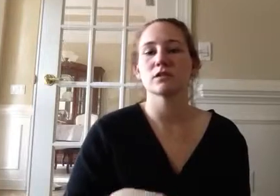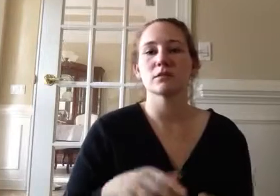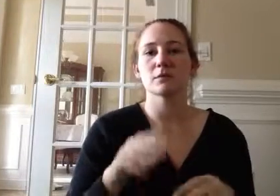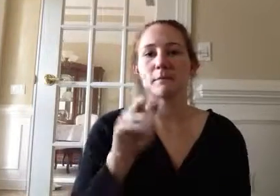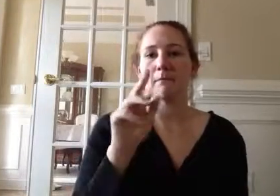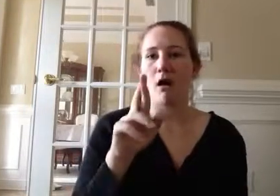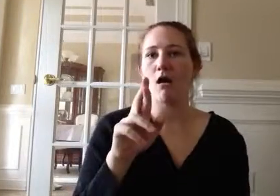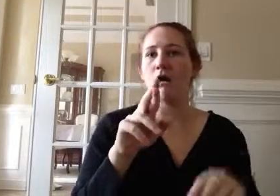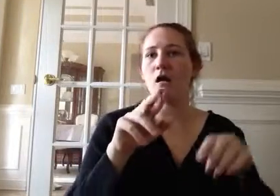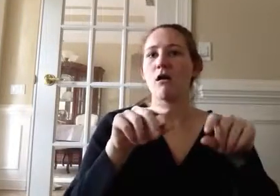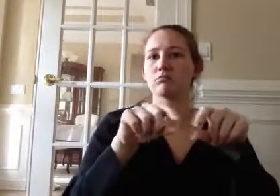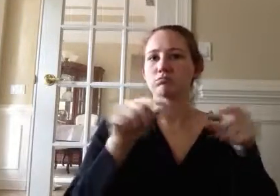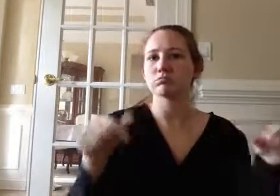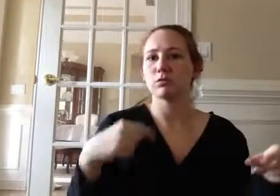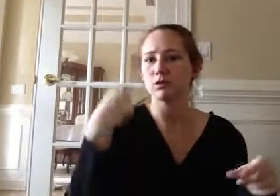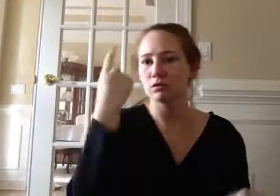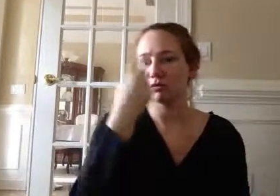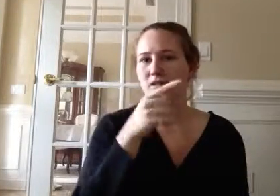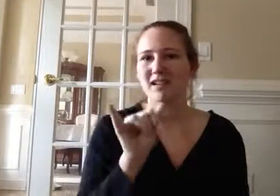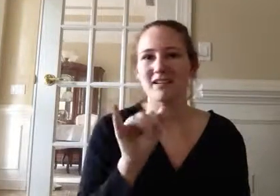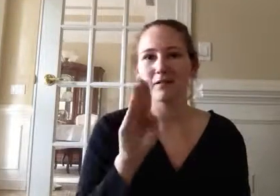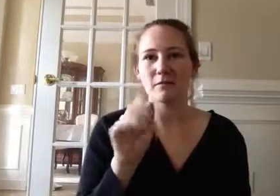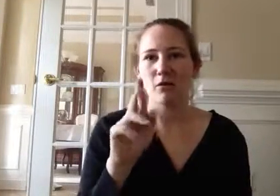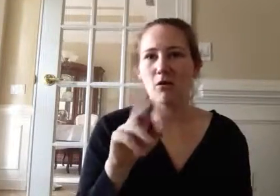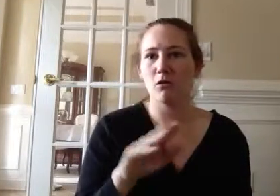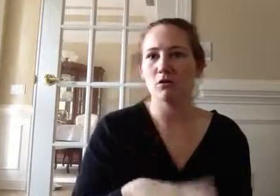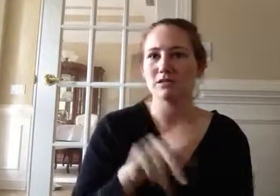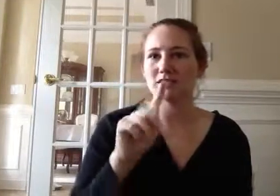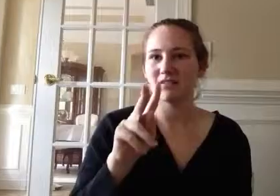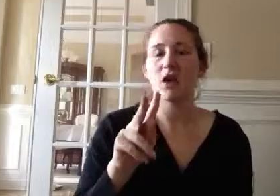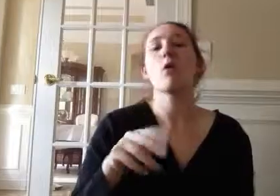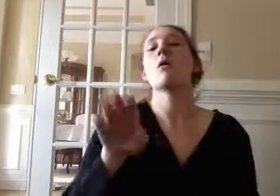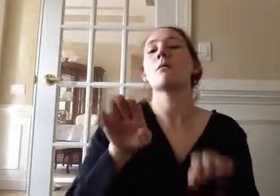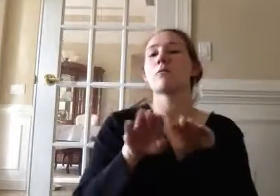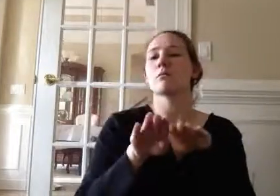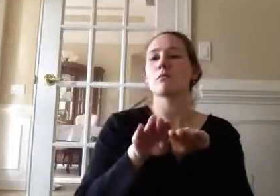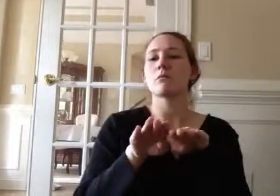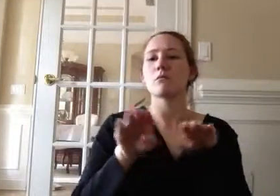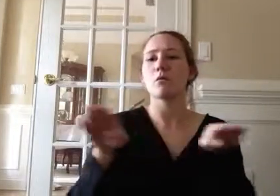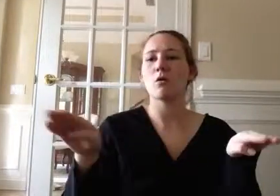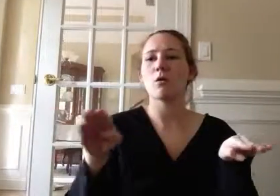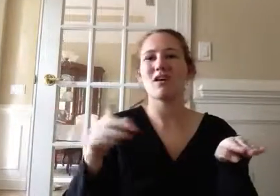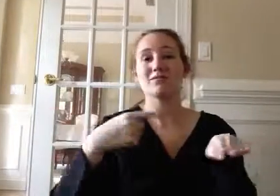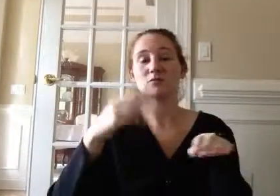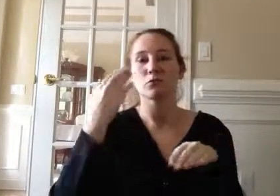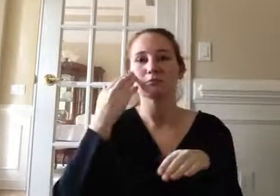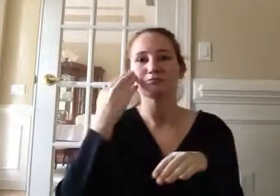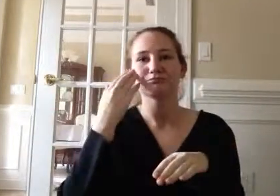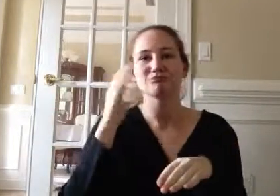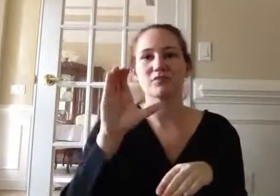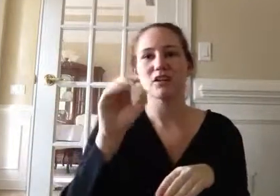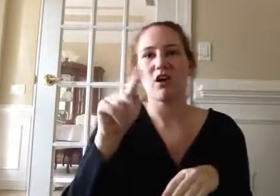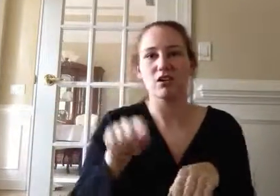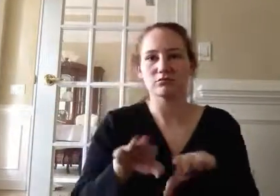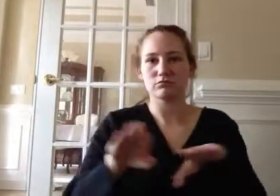It looked like one of those boards you see on TV that they strap people in at the scene of an accident to transport them to the hospital.